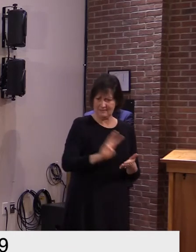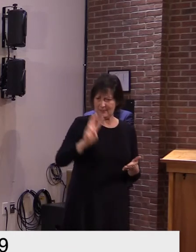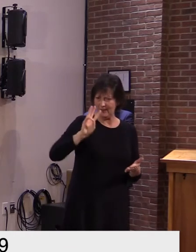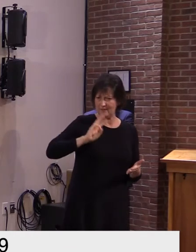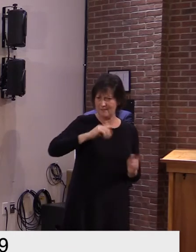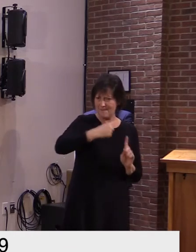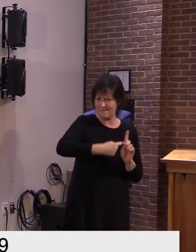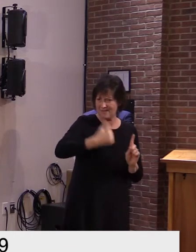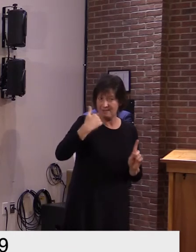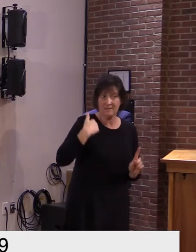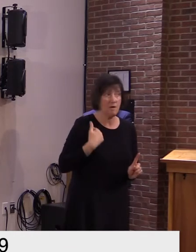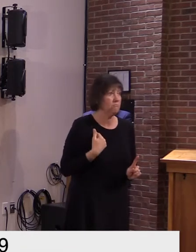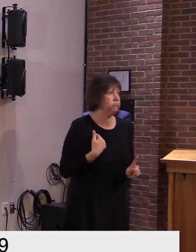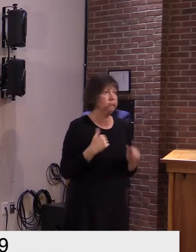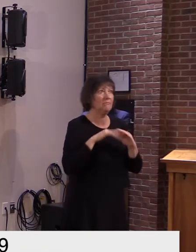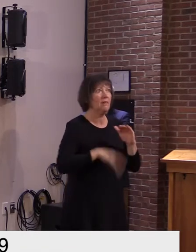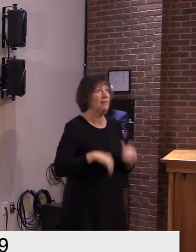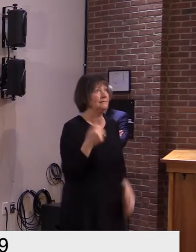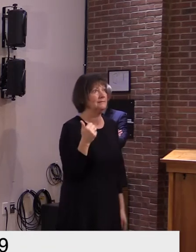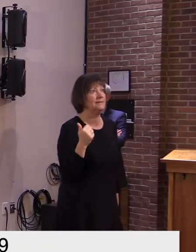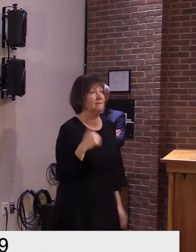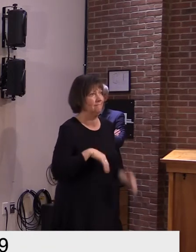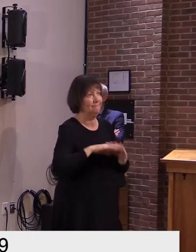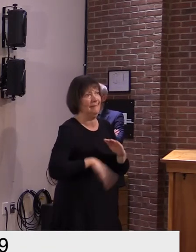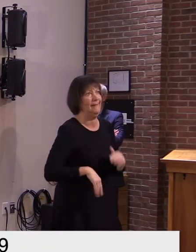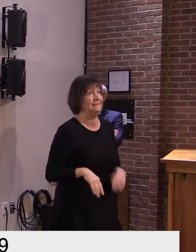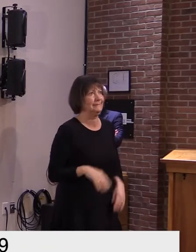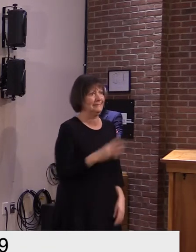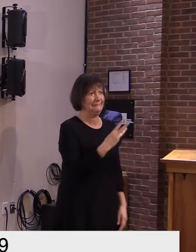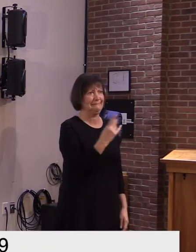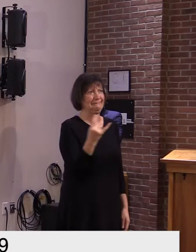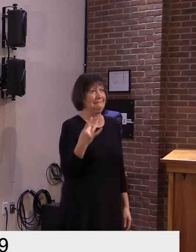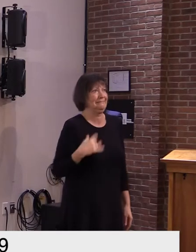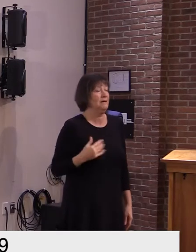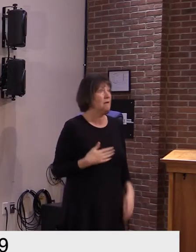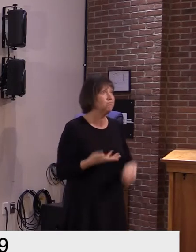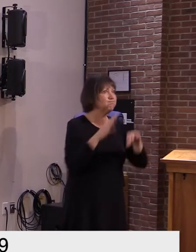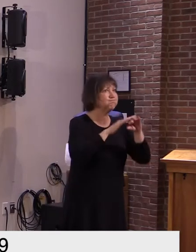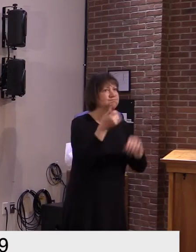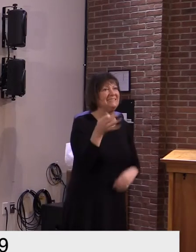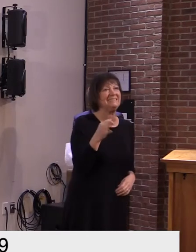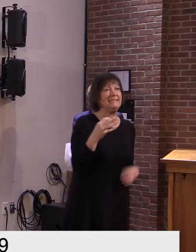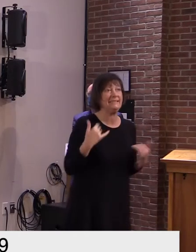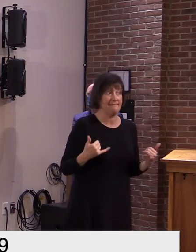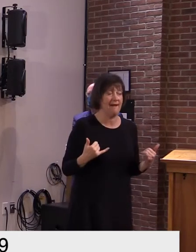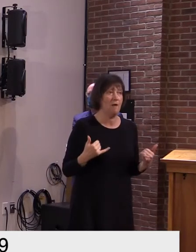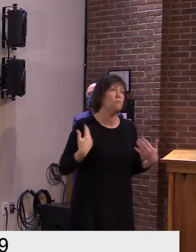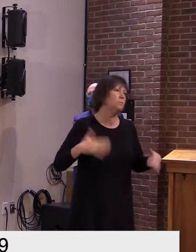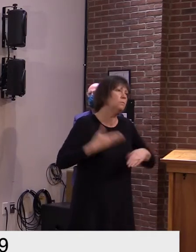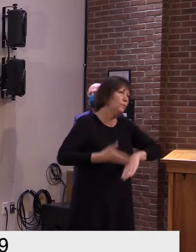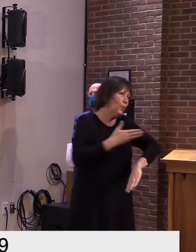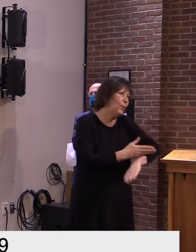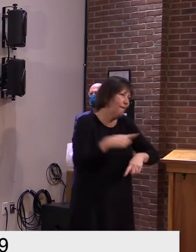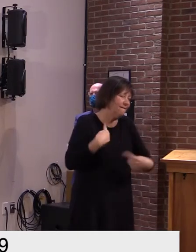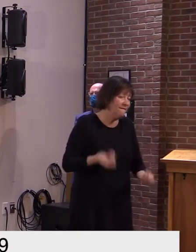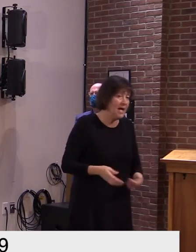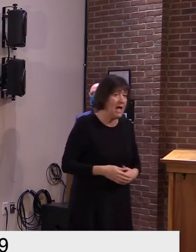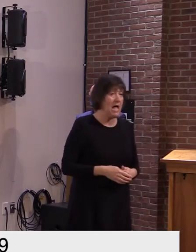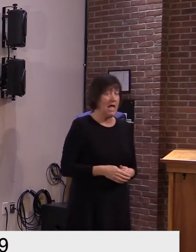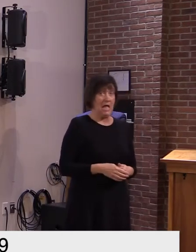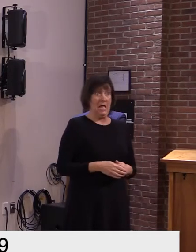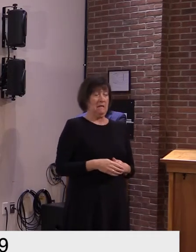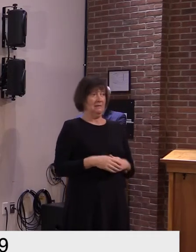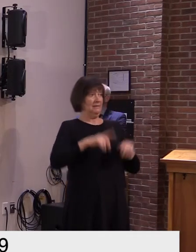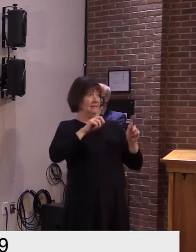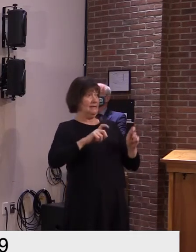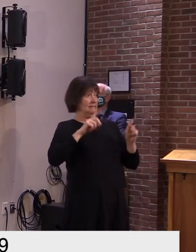was in the single digits. So we've made great strides in that area. I don't know the holiday schedule. I